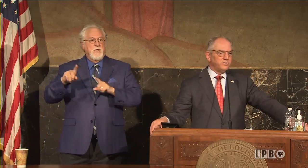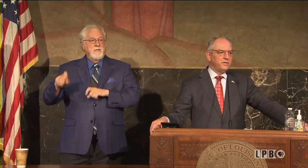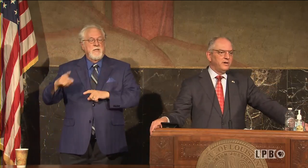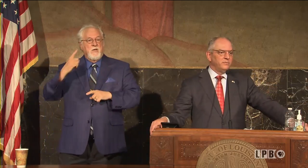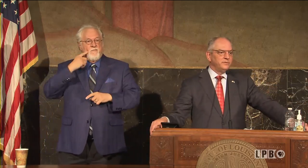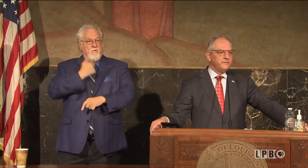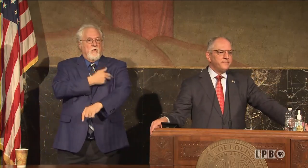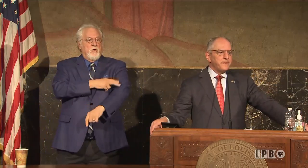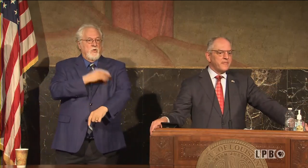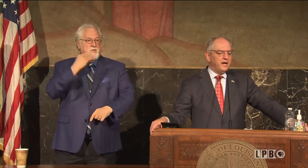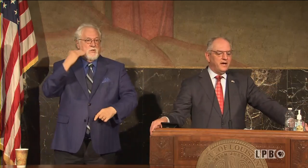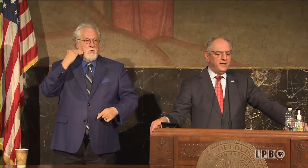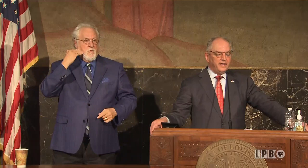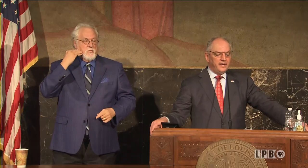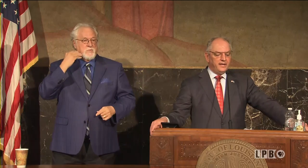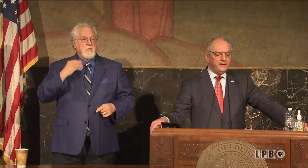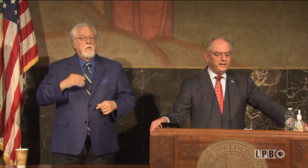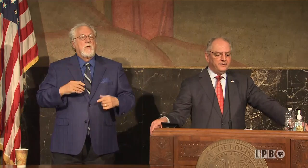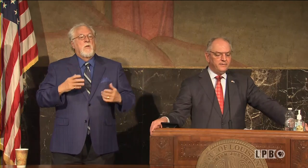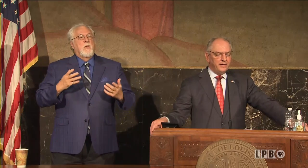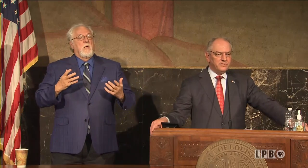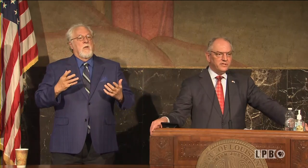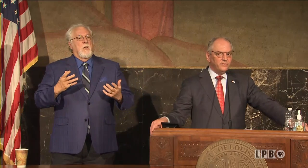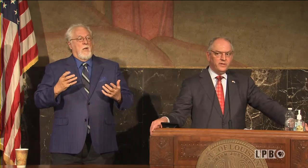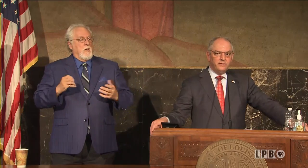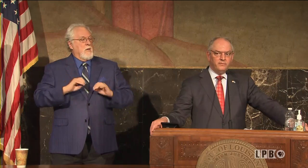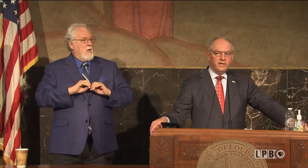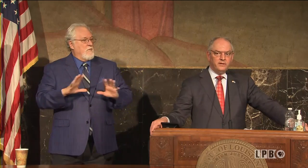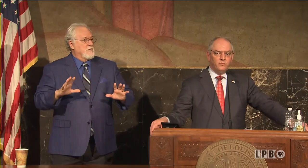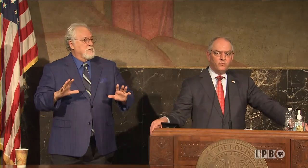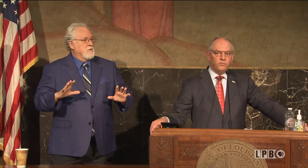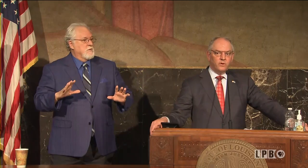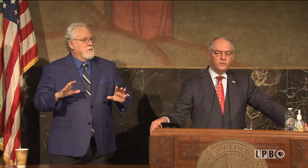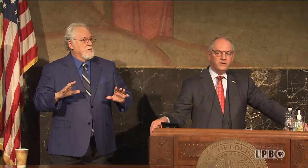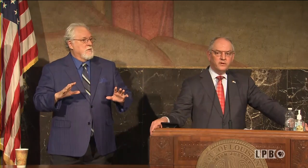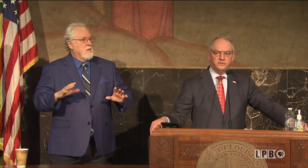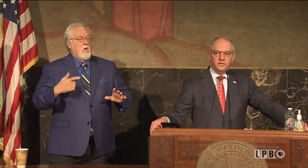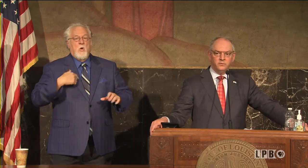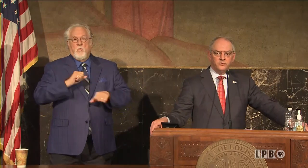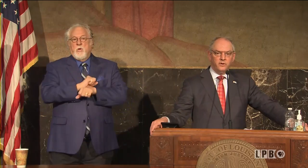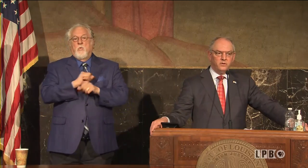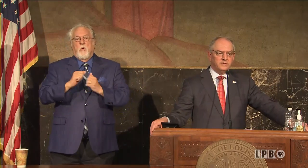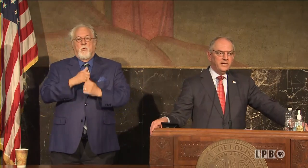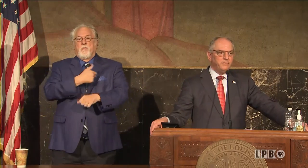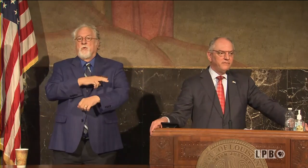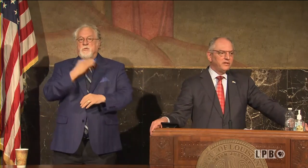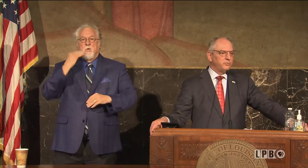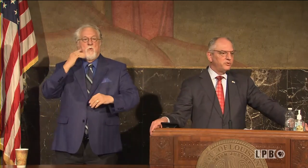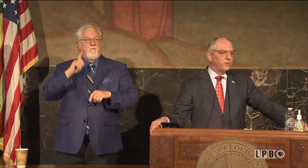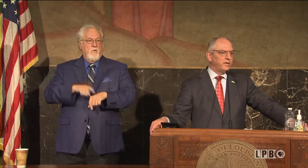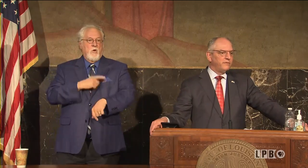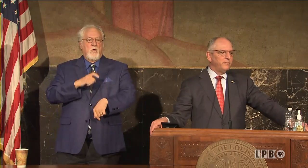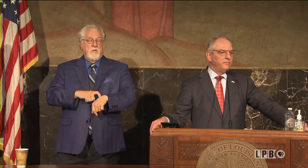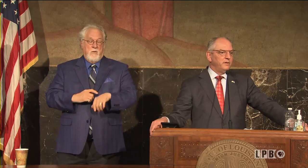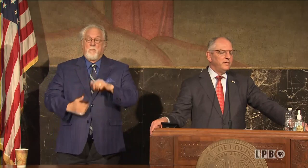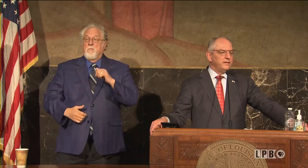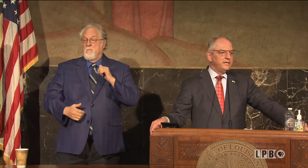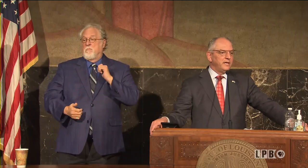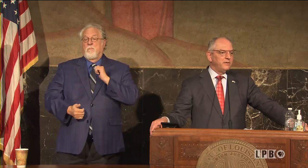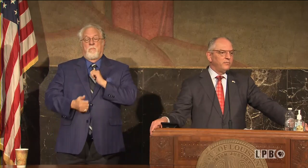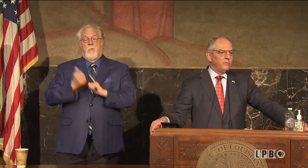in nursing homes. And obviously we had worked with the nursing homes for a long time. The vast majority of